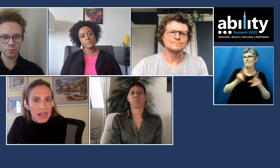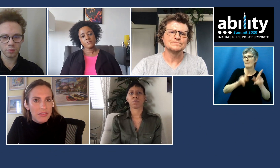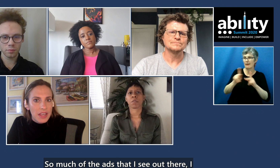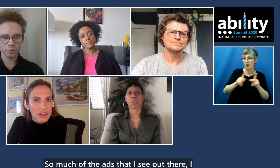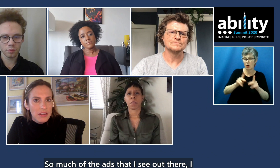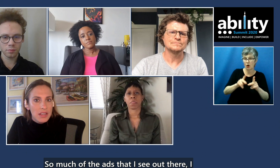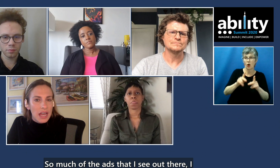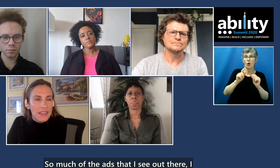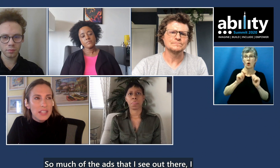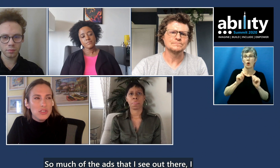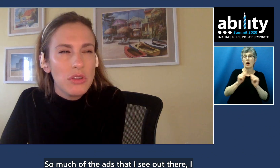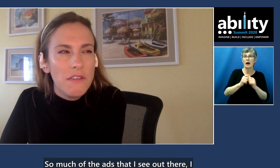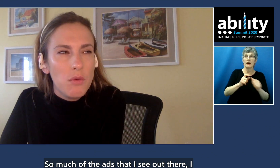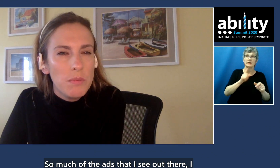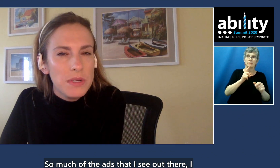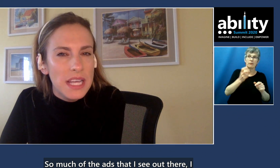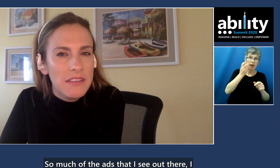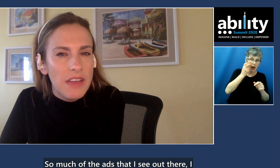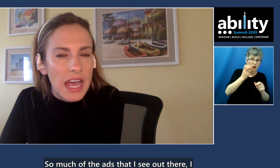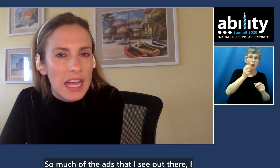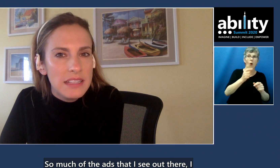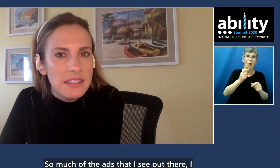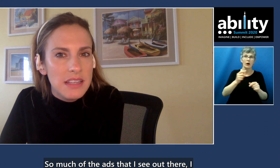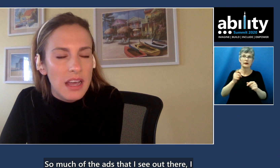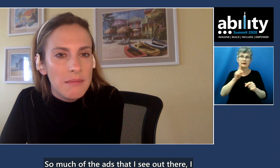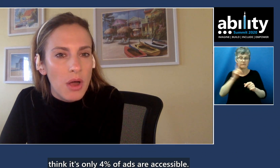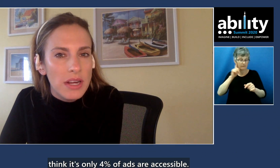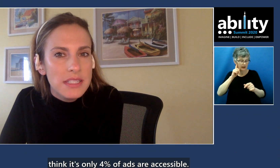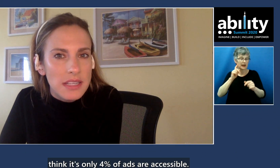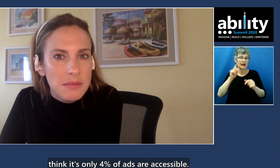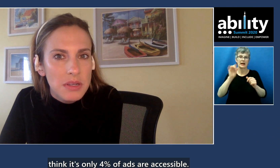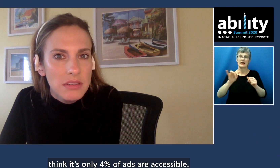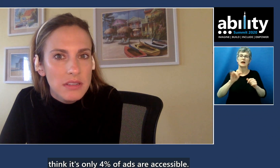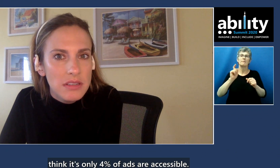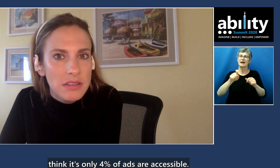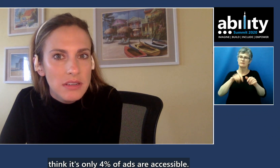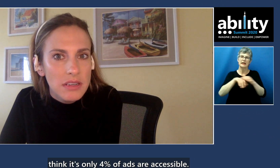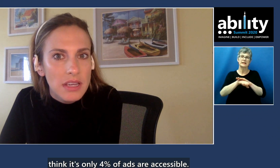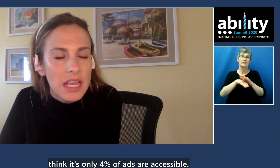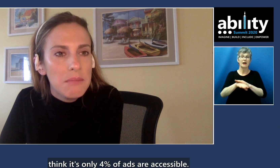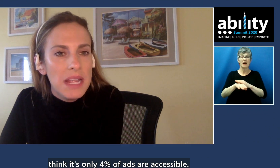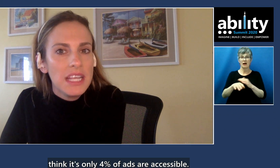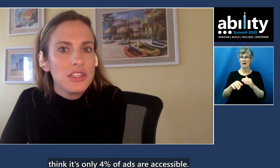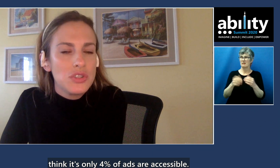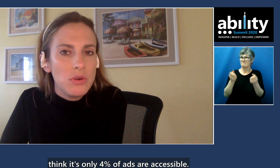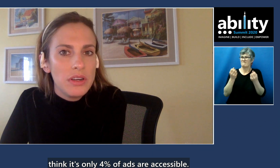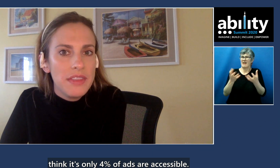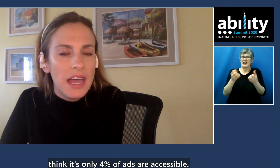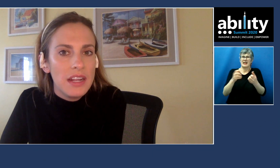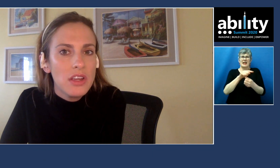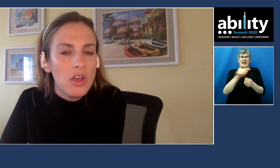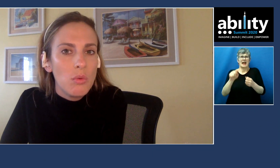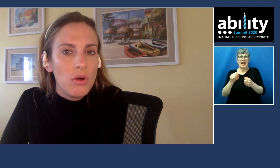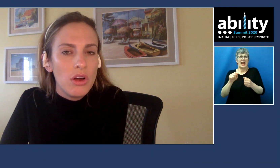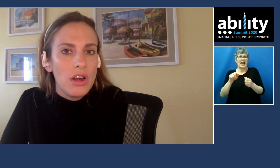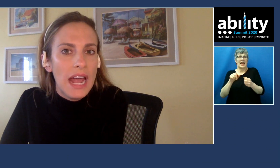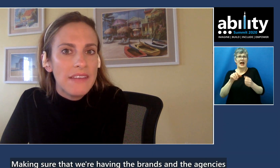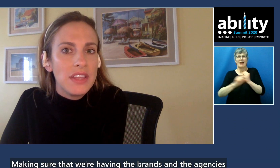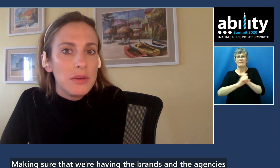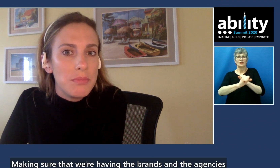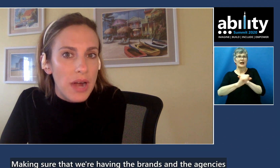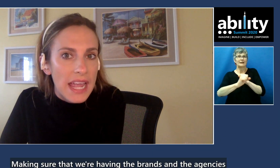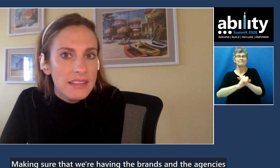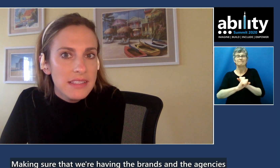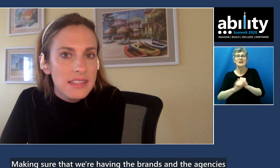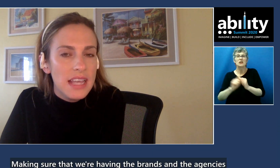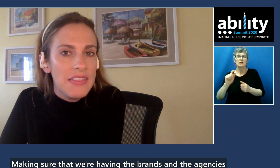that I see out there, I think it's only 4% of ads are accessible. Making sure that we're